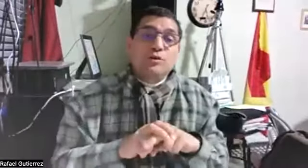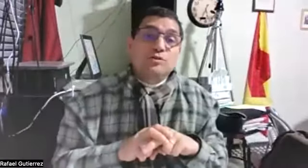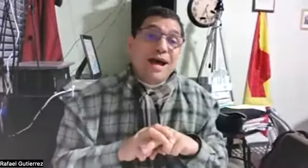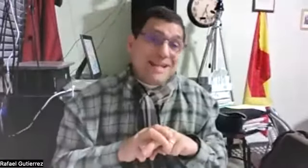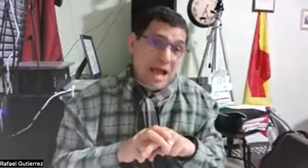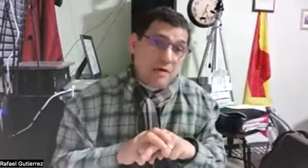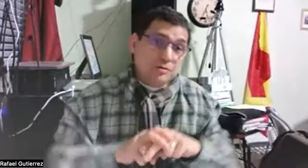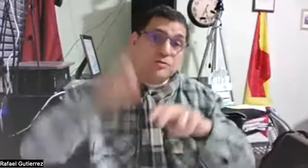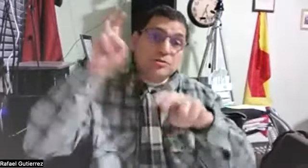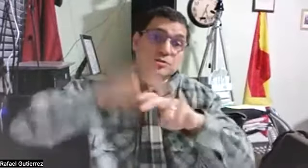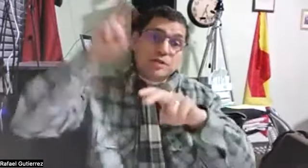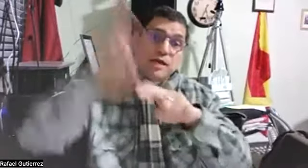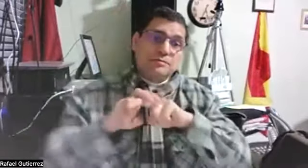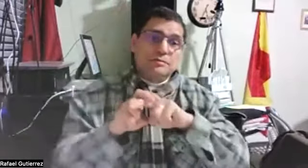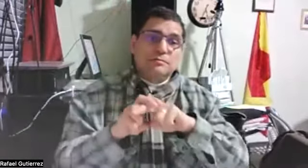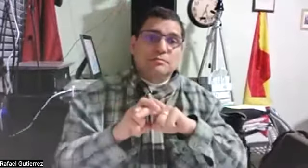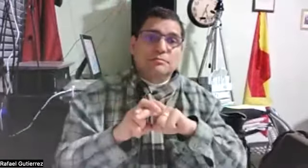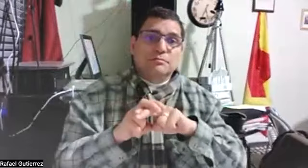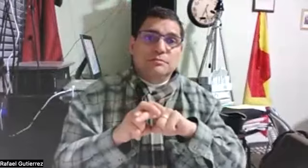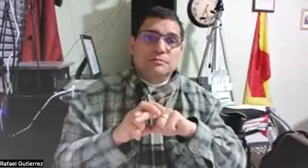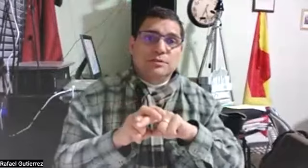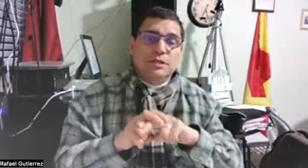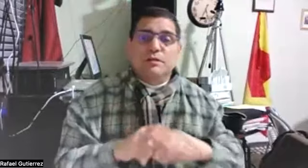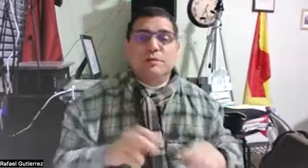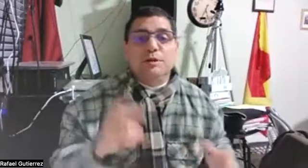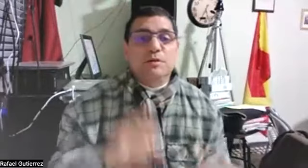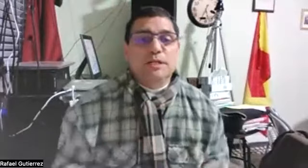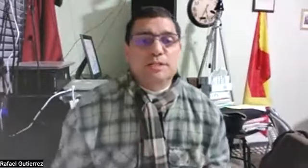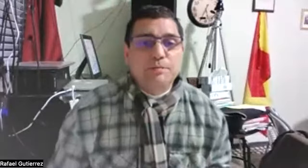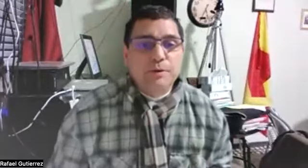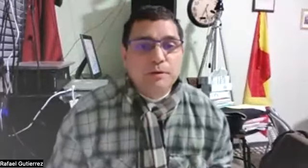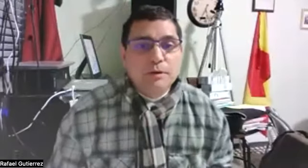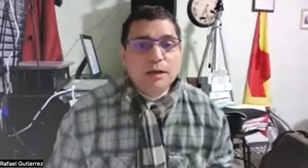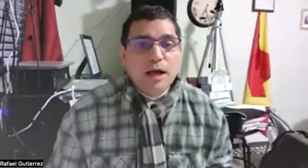do a noun, you do two times. You see? Let me give you an example.